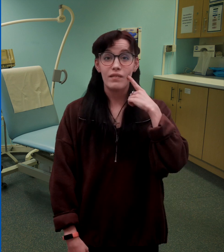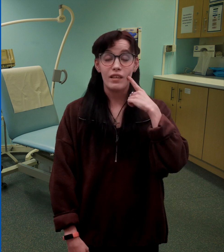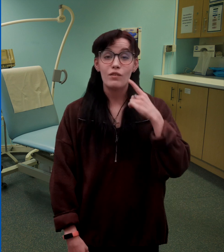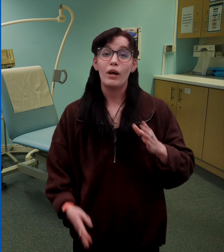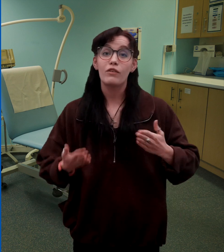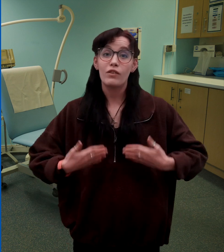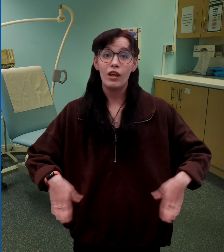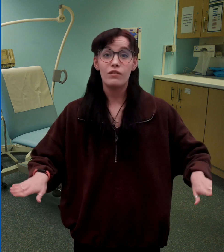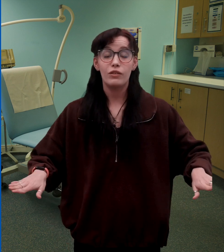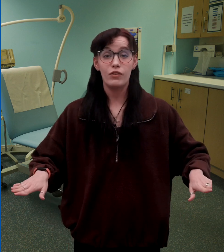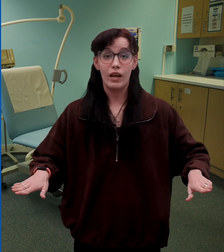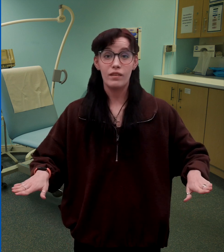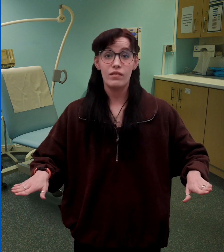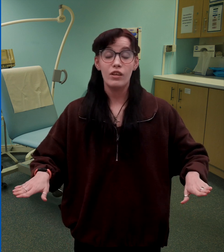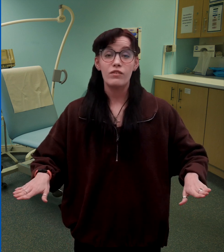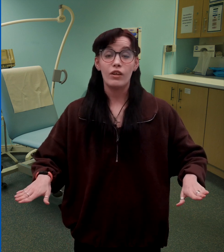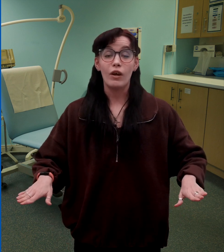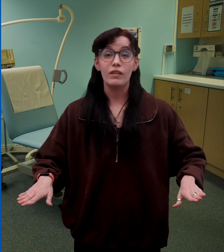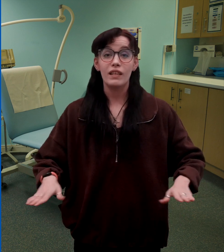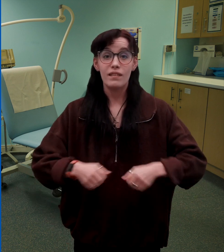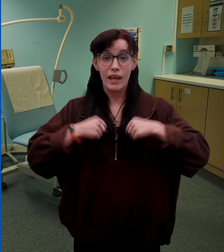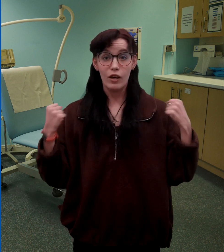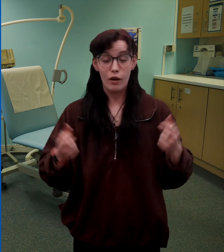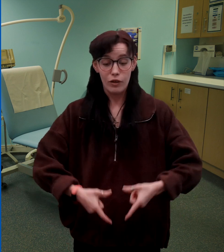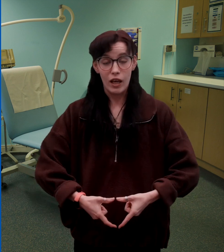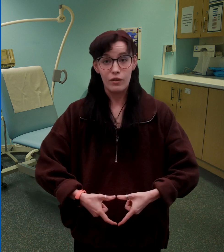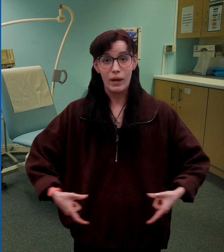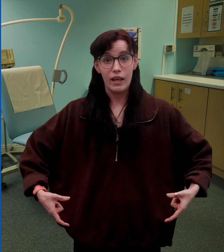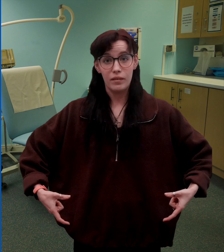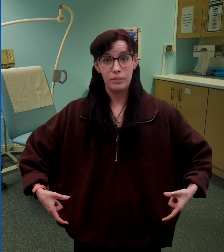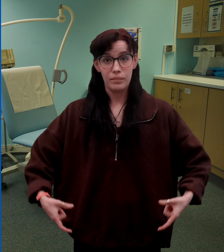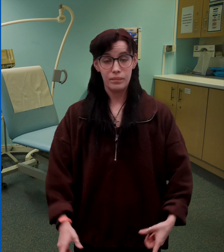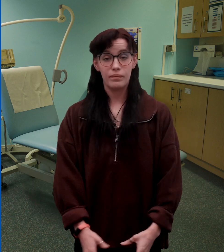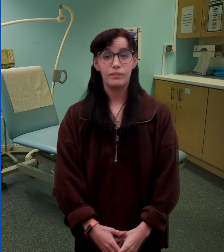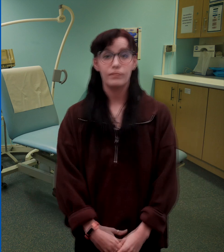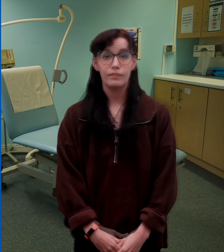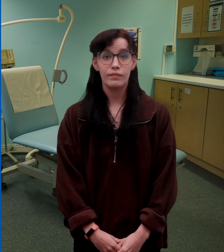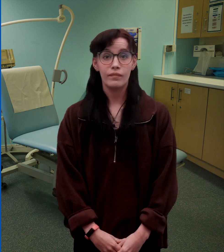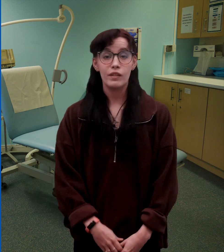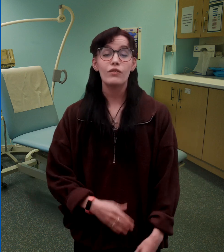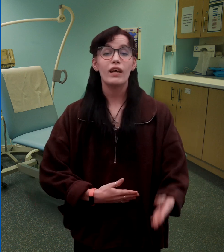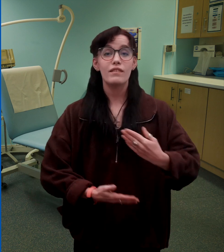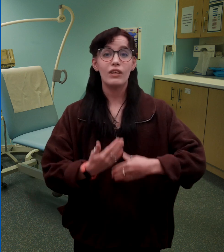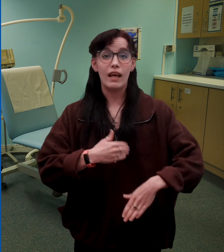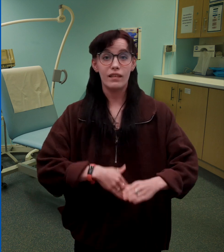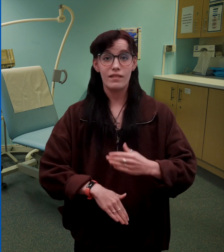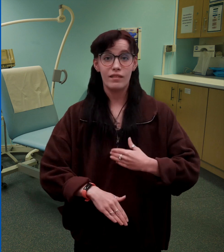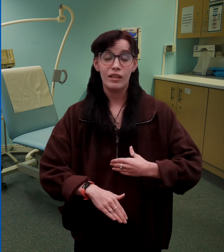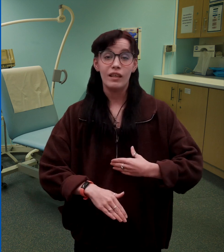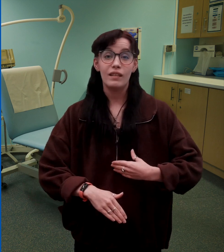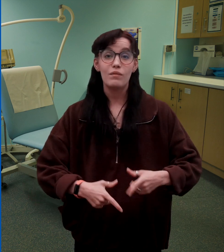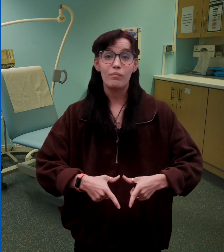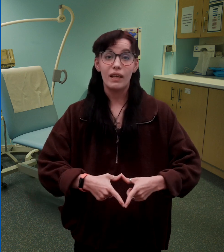be easier to wear a skirt or a dress, so you only need to take off your underwear Try to